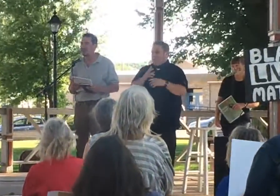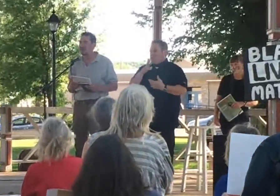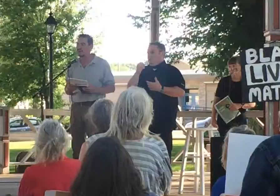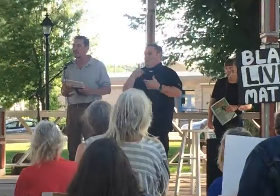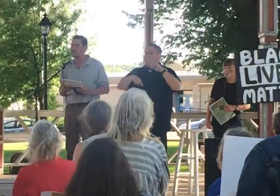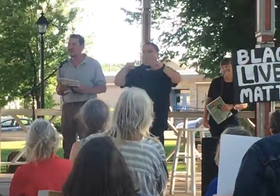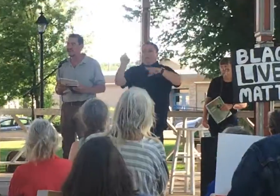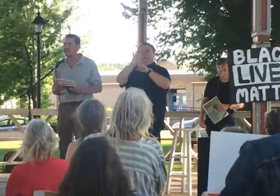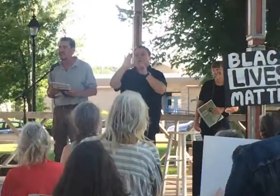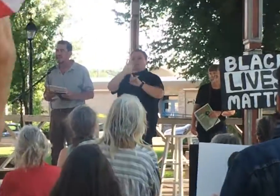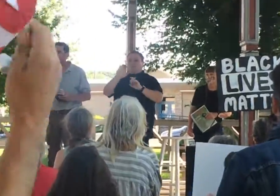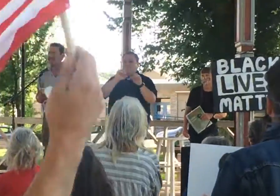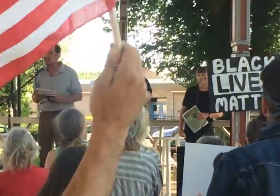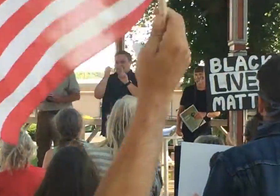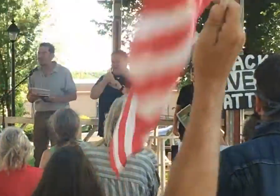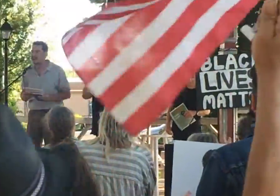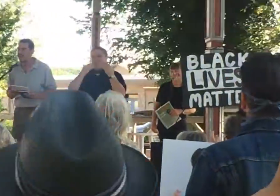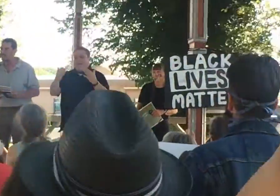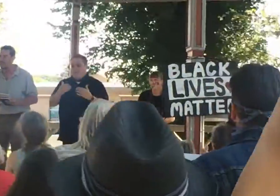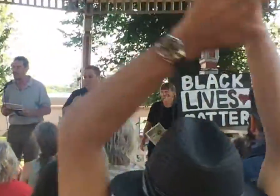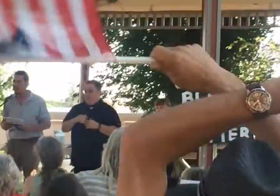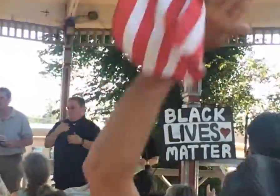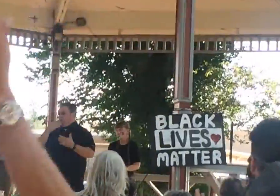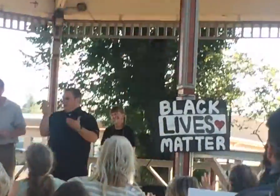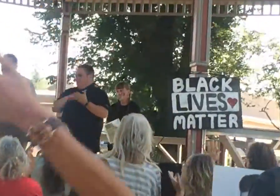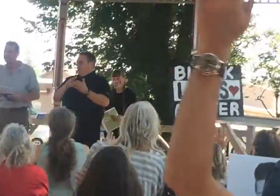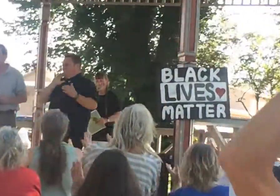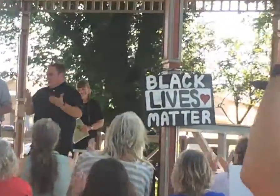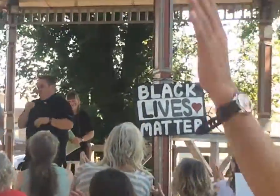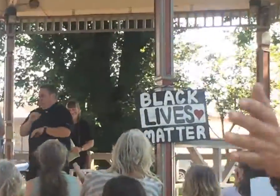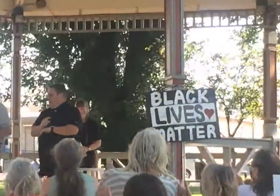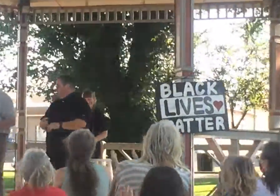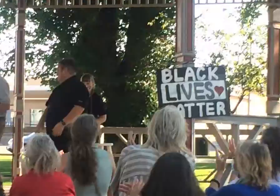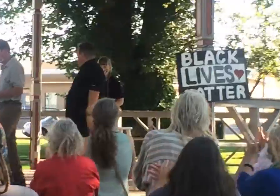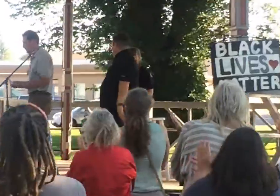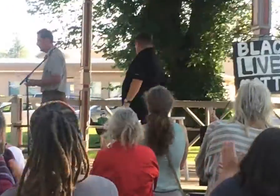a multicultural society. Gracias mucho and thanks again for being here today.